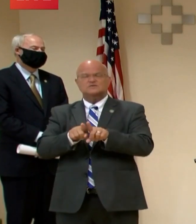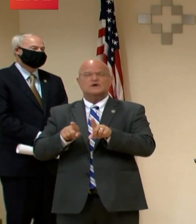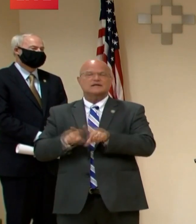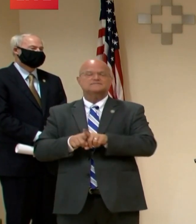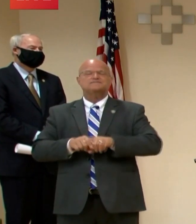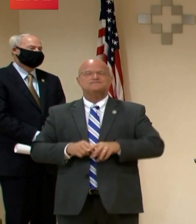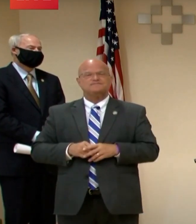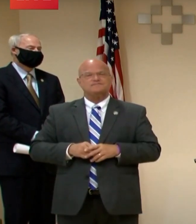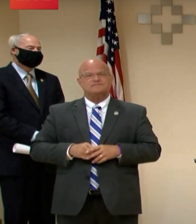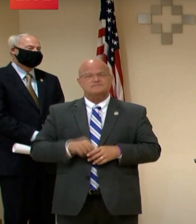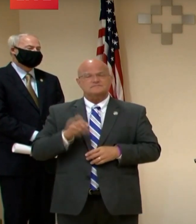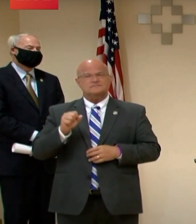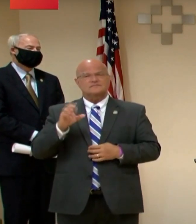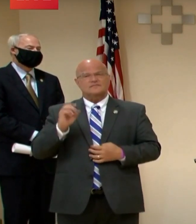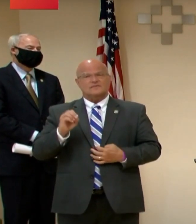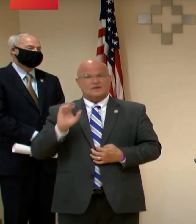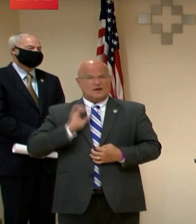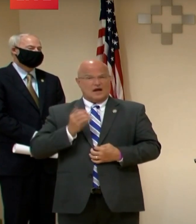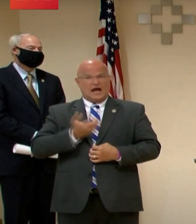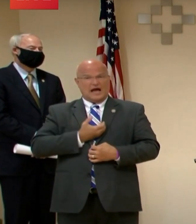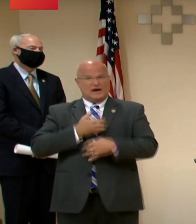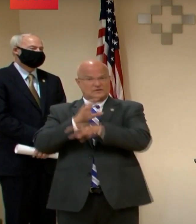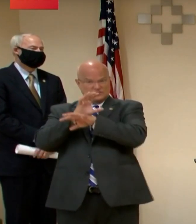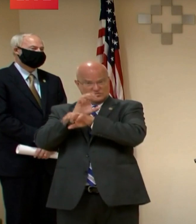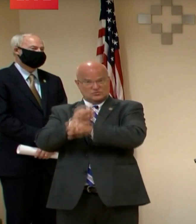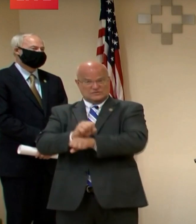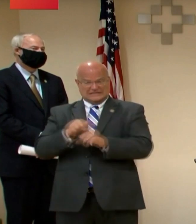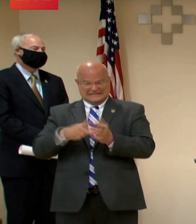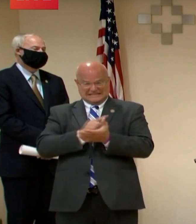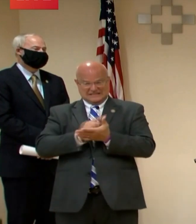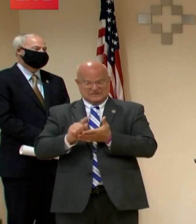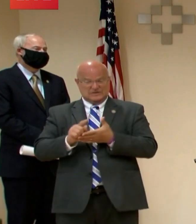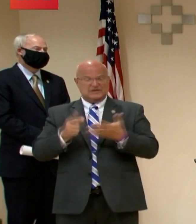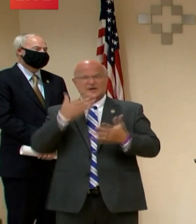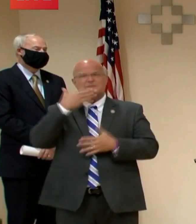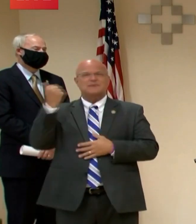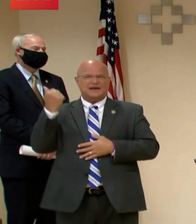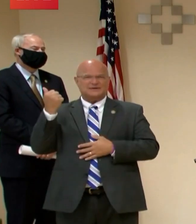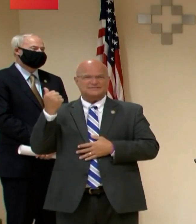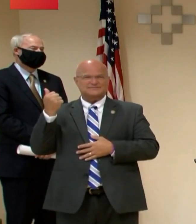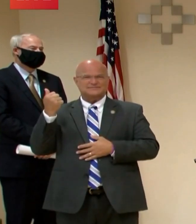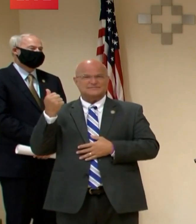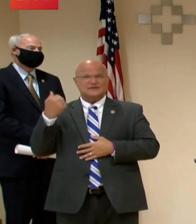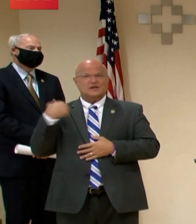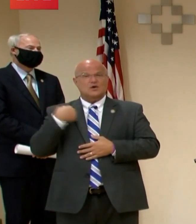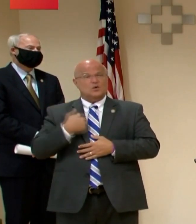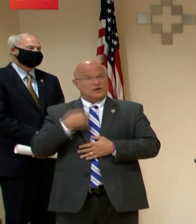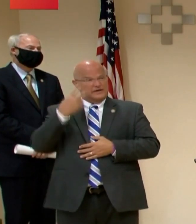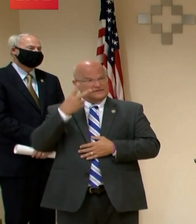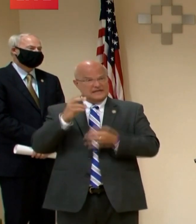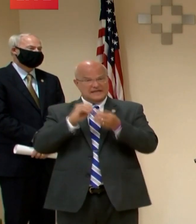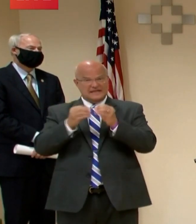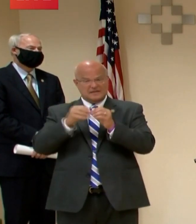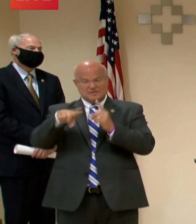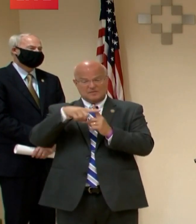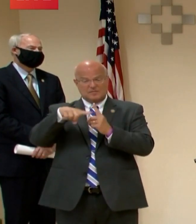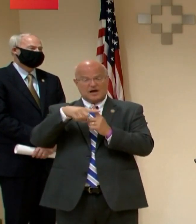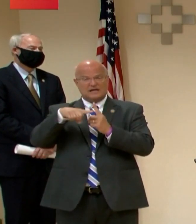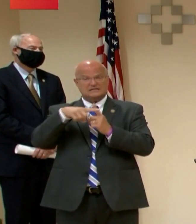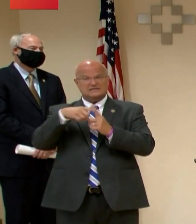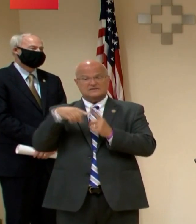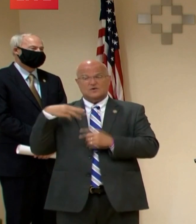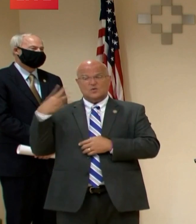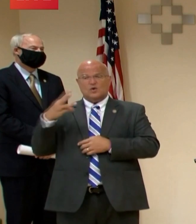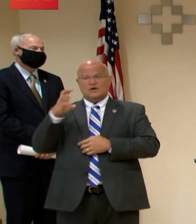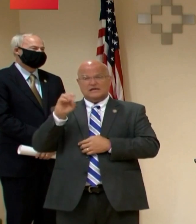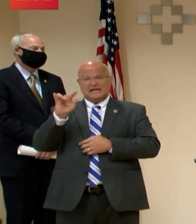well. So our trends this week are better. As we have seen the number of positives in